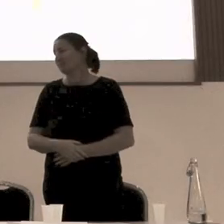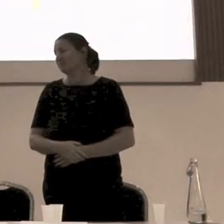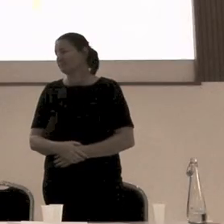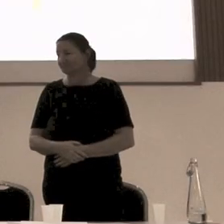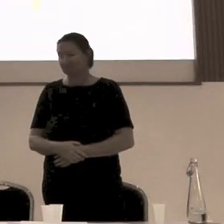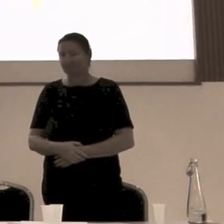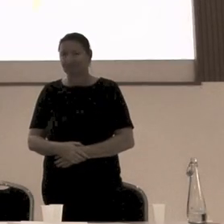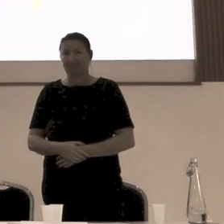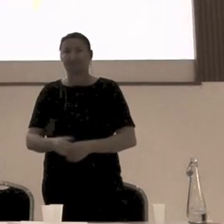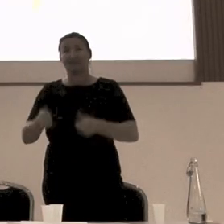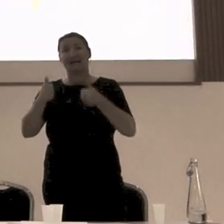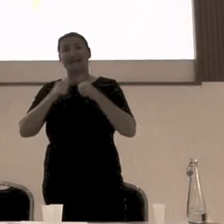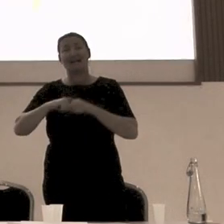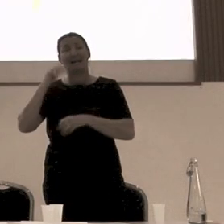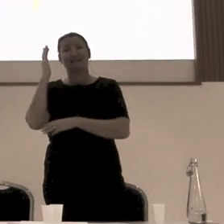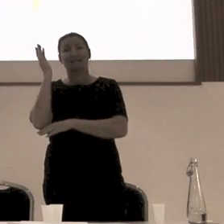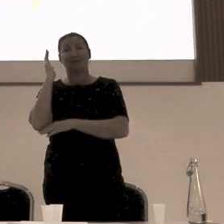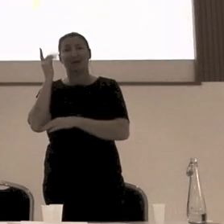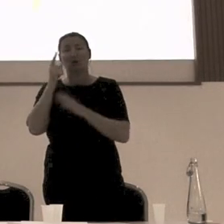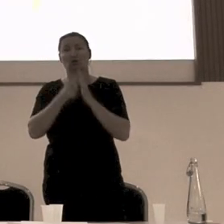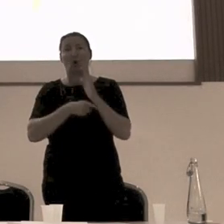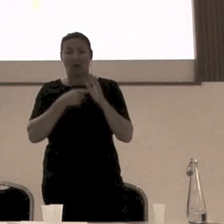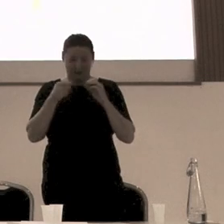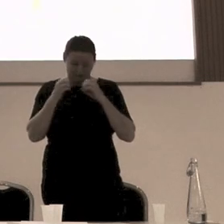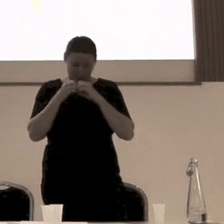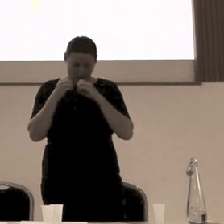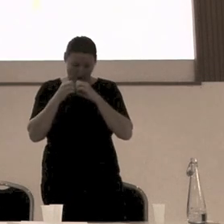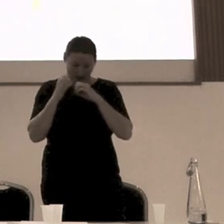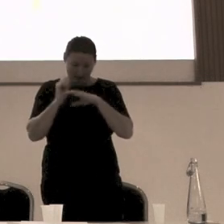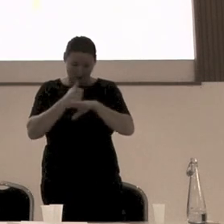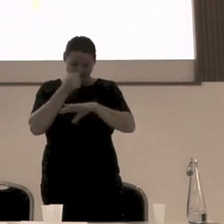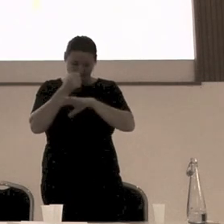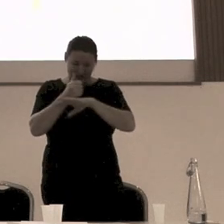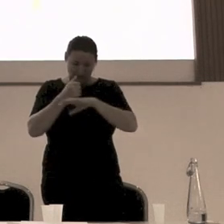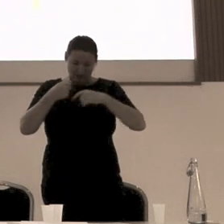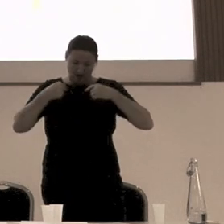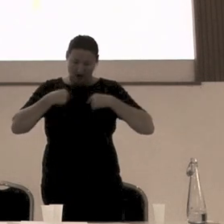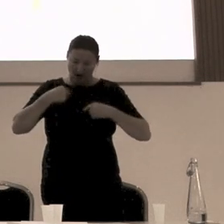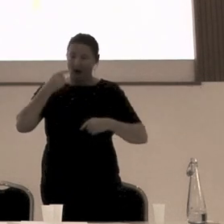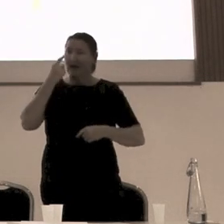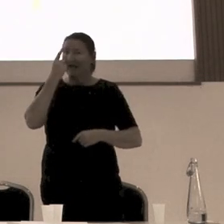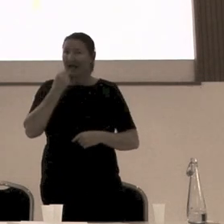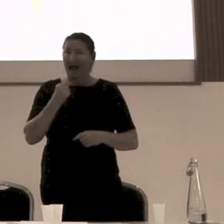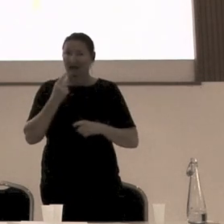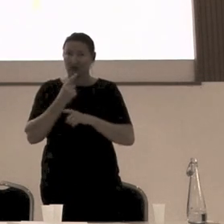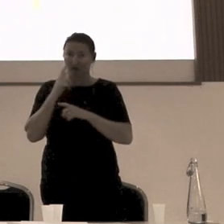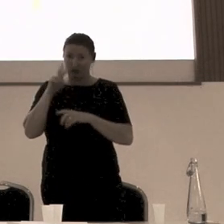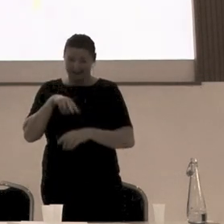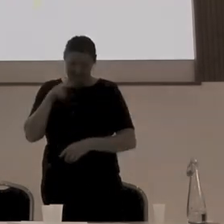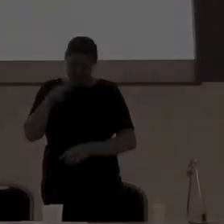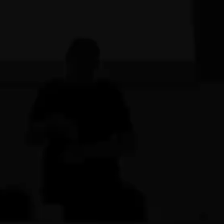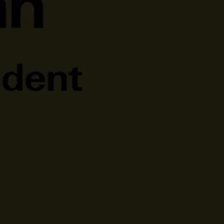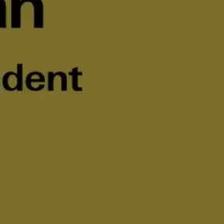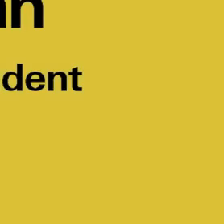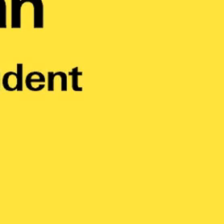The next person is Jonathan Bryan, who founded I Can Talk. He's a school student and there's a film.